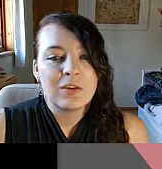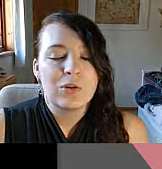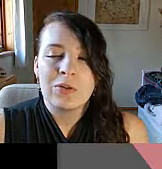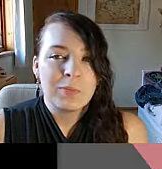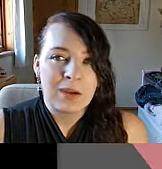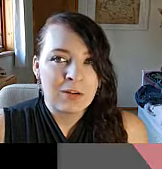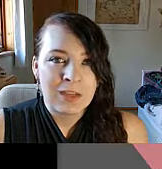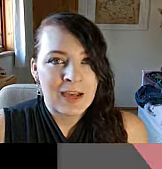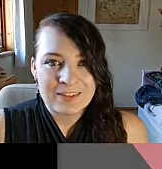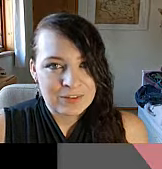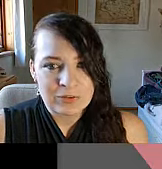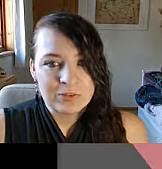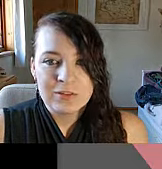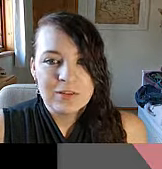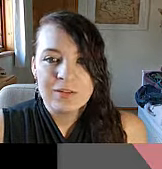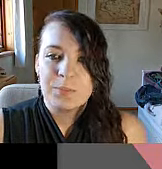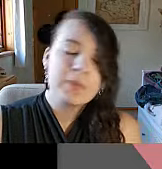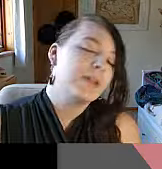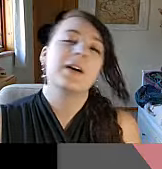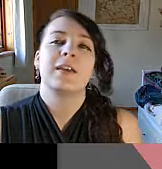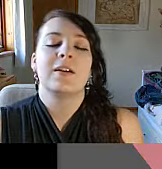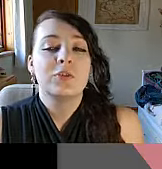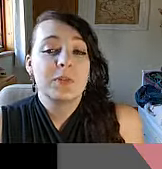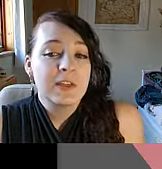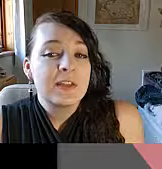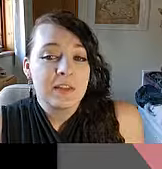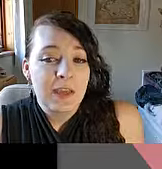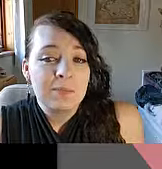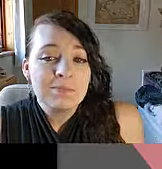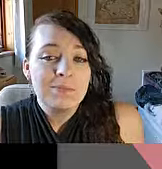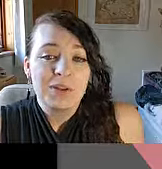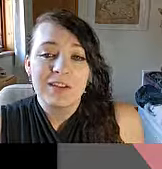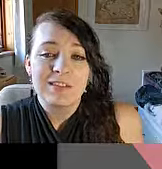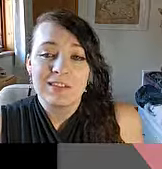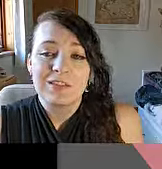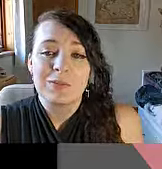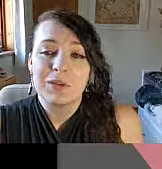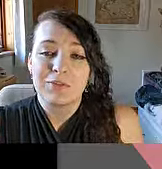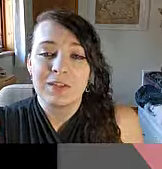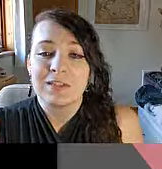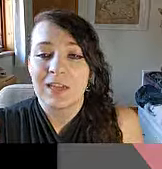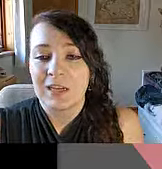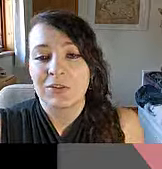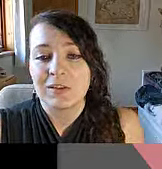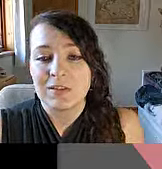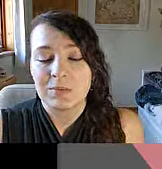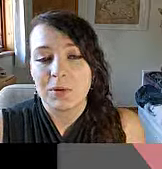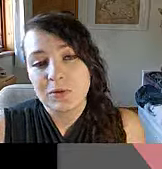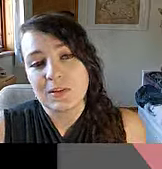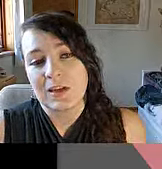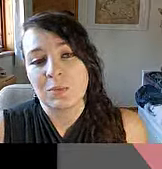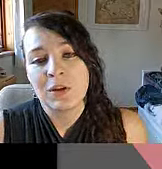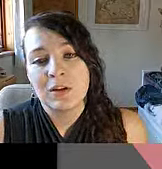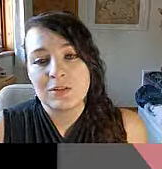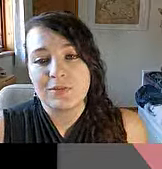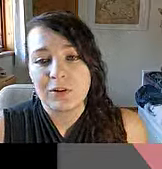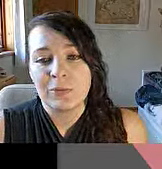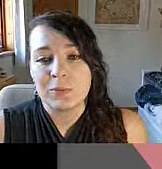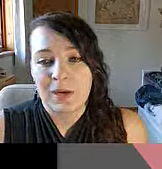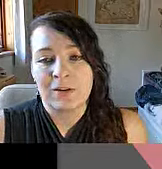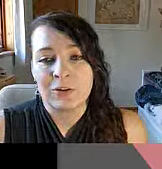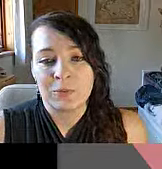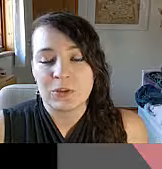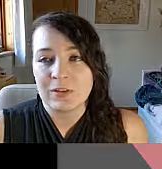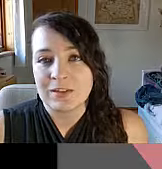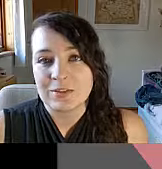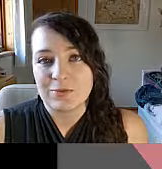and I could not parry at all. I 100%ed the game, but I did this by finding areas in post-game to farm